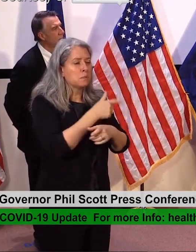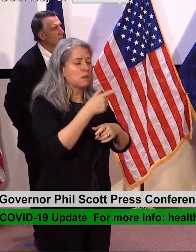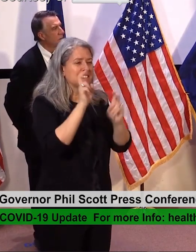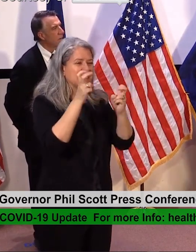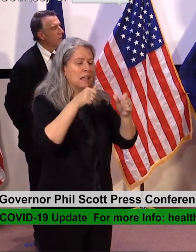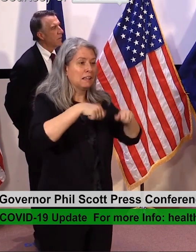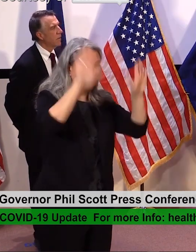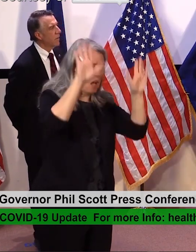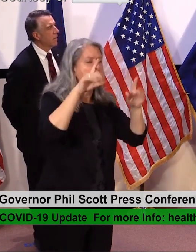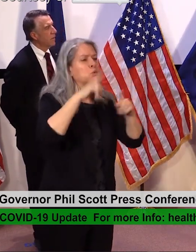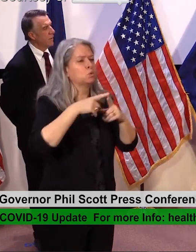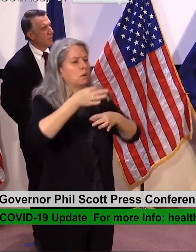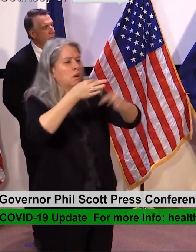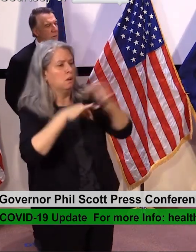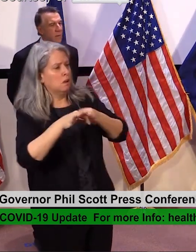numbers?